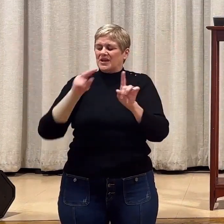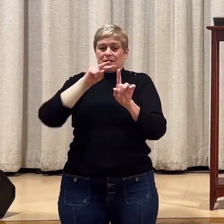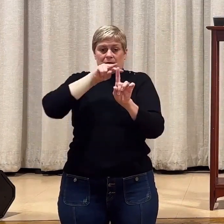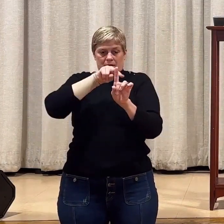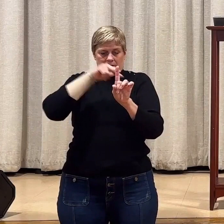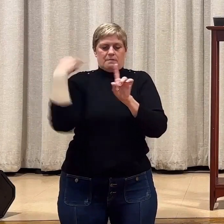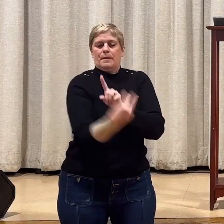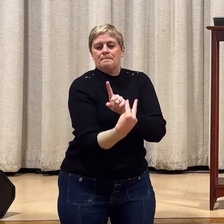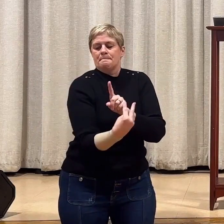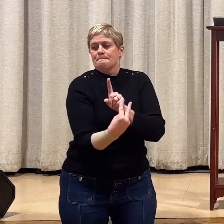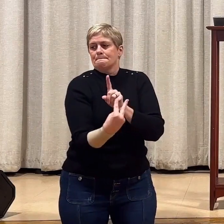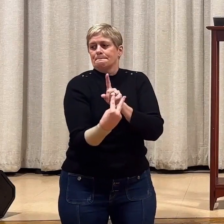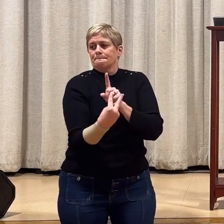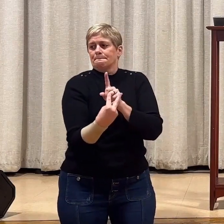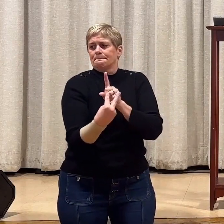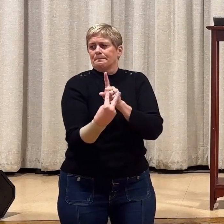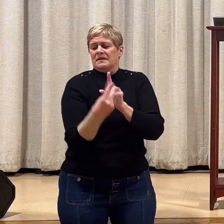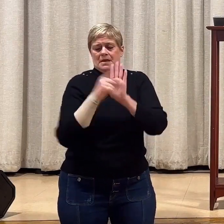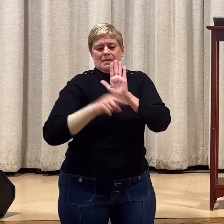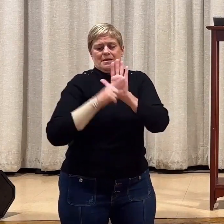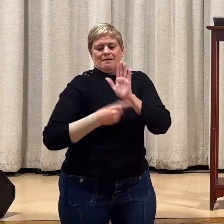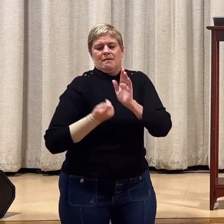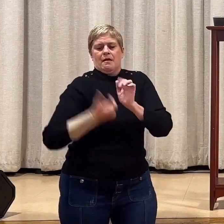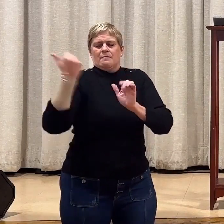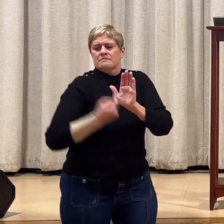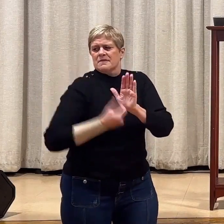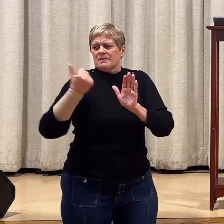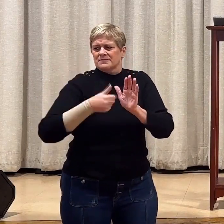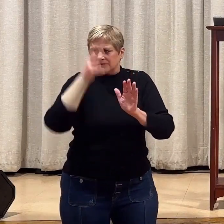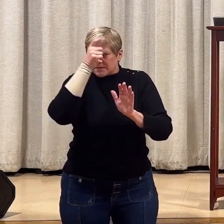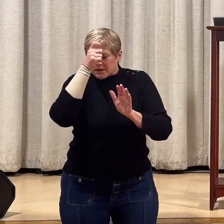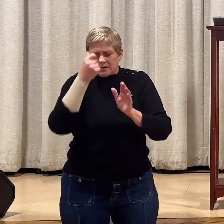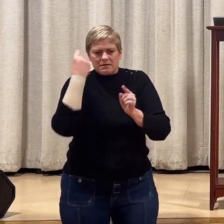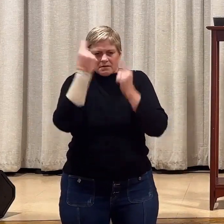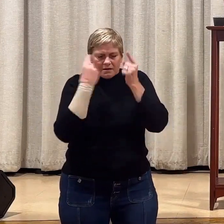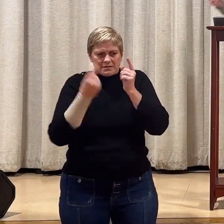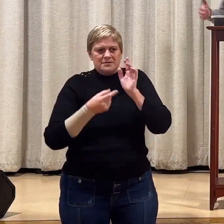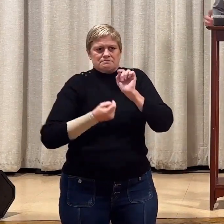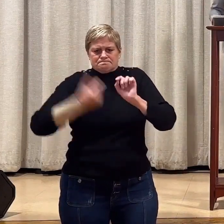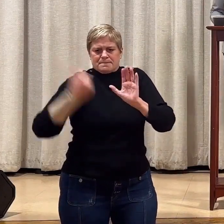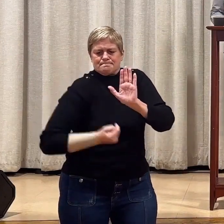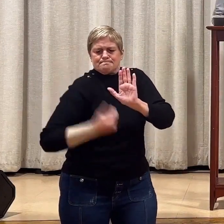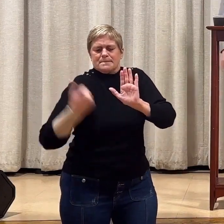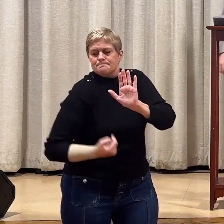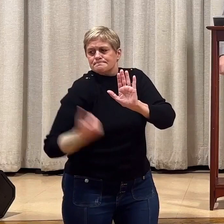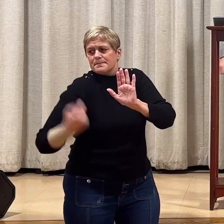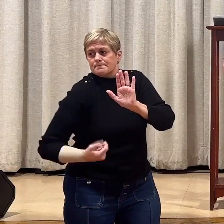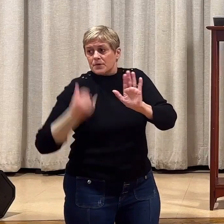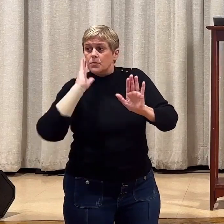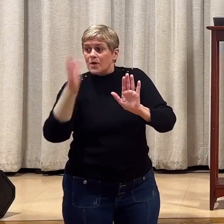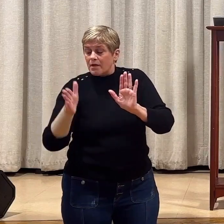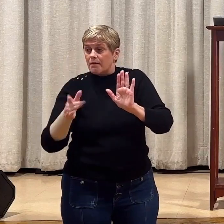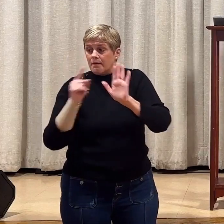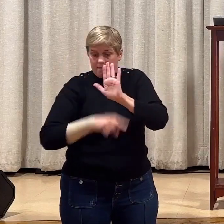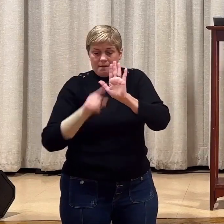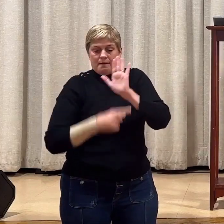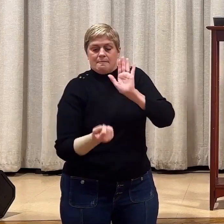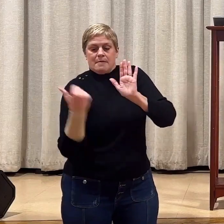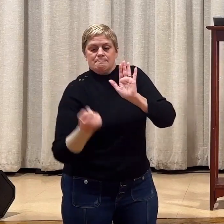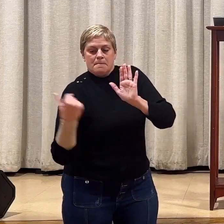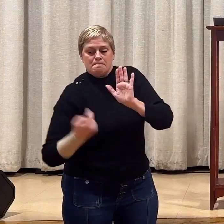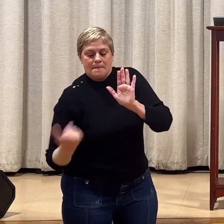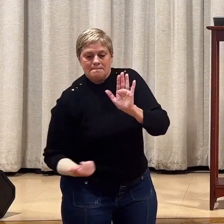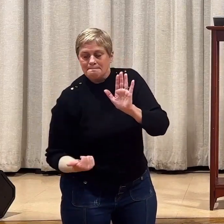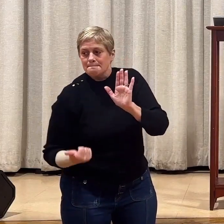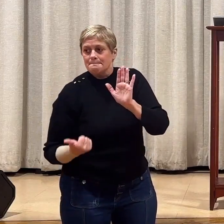God, it actually automatically will start to drive out a lot of the demonic thoughts, a lot of the evil thoughts that we face in our mind. And so I challenge you,